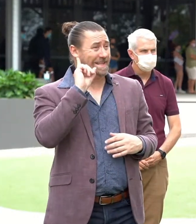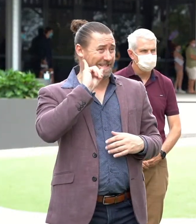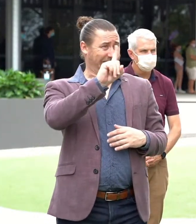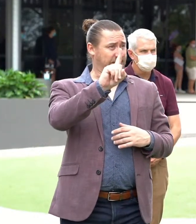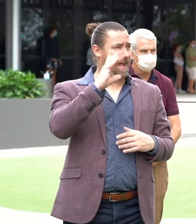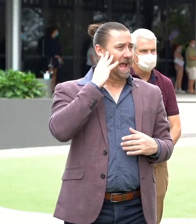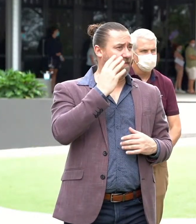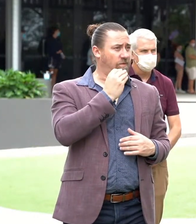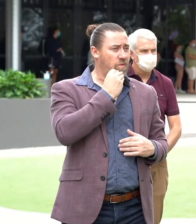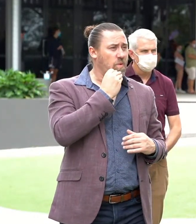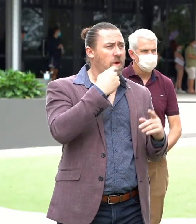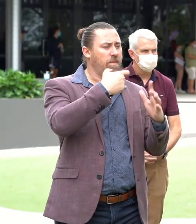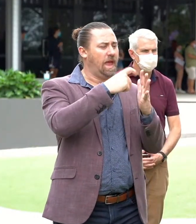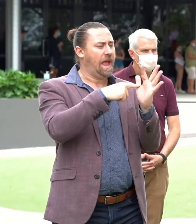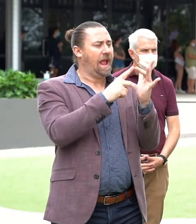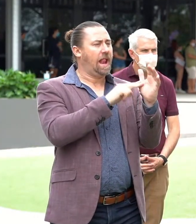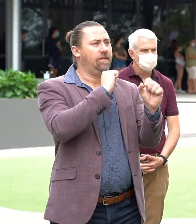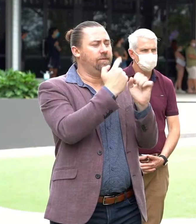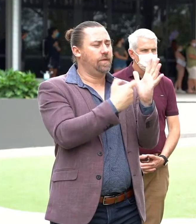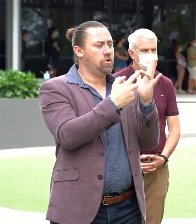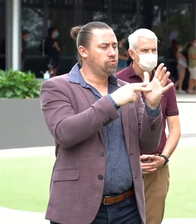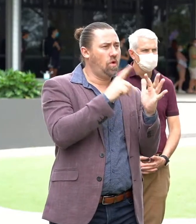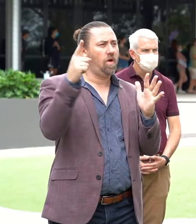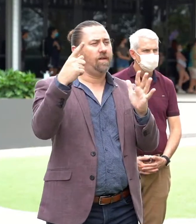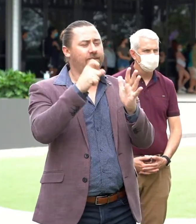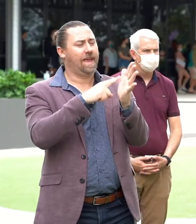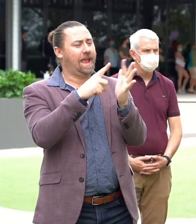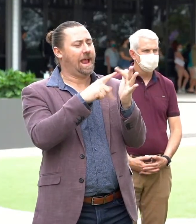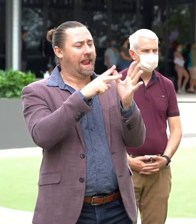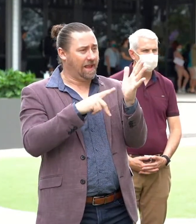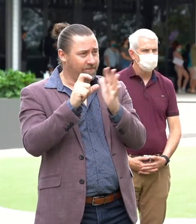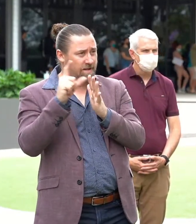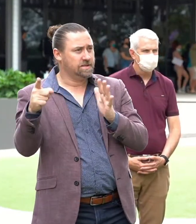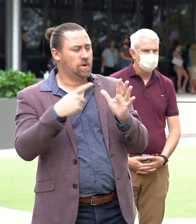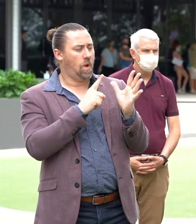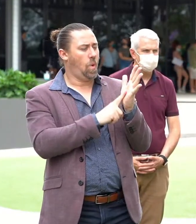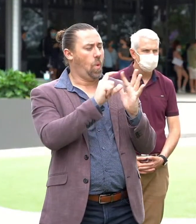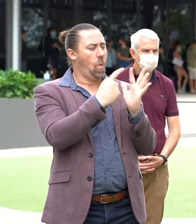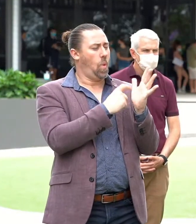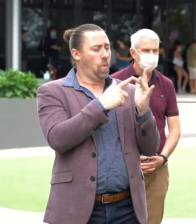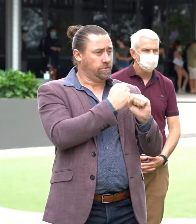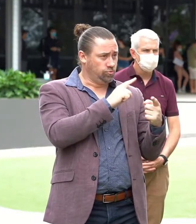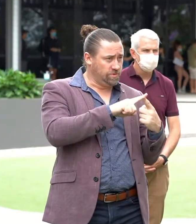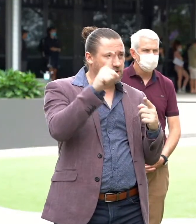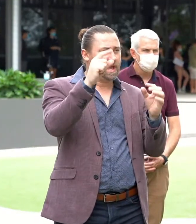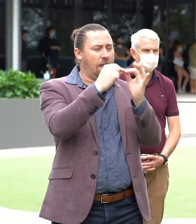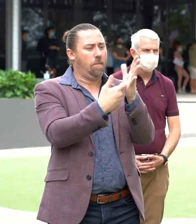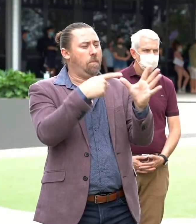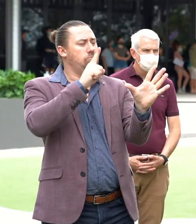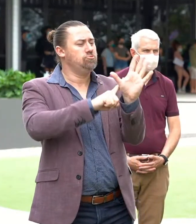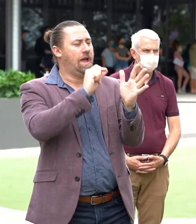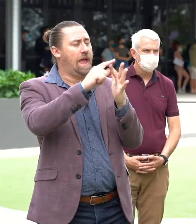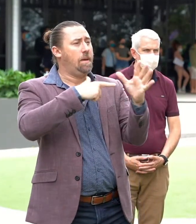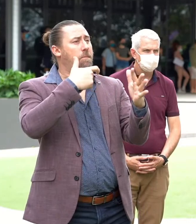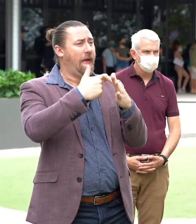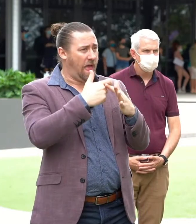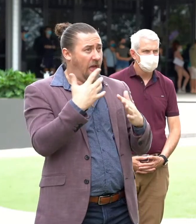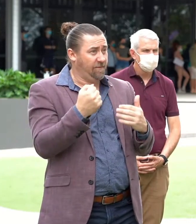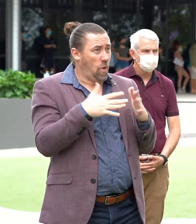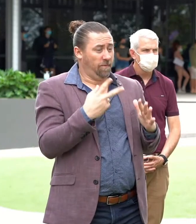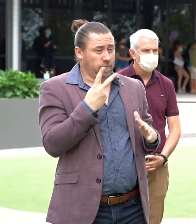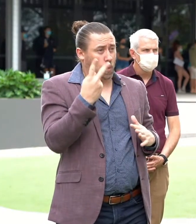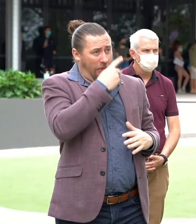yesterday afternoon: Kelvin Grove, Cleveland, Bray Park and Aldridge, and just in that couple of hours we had 112